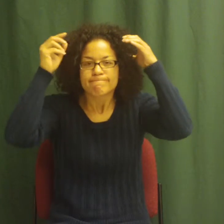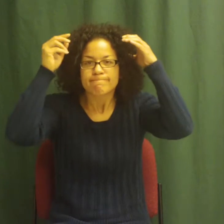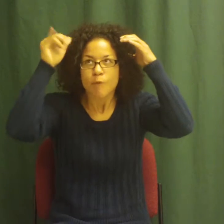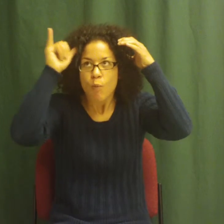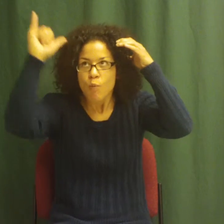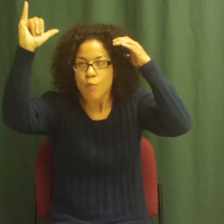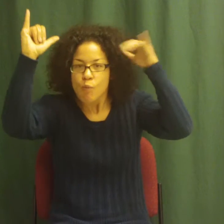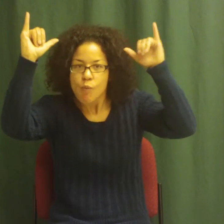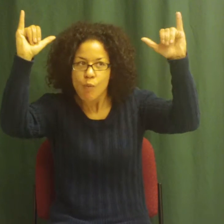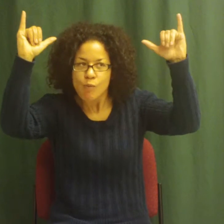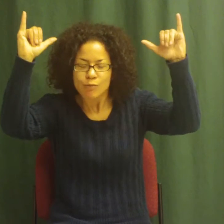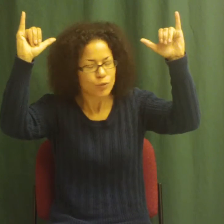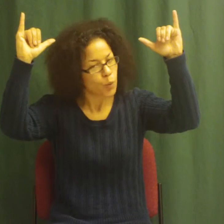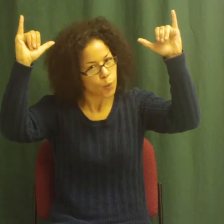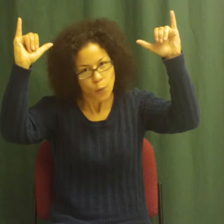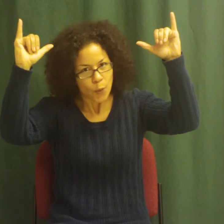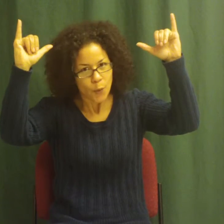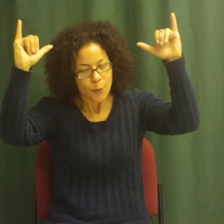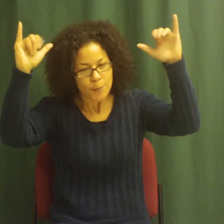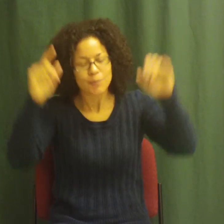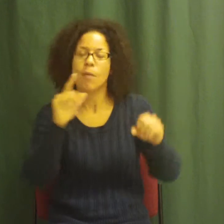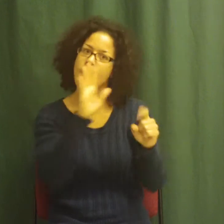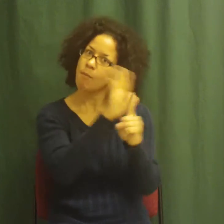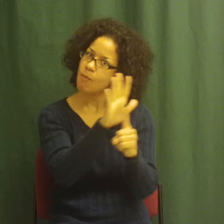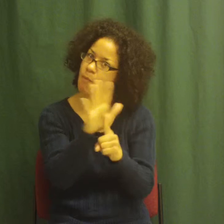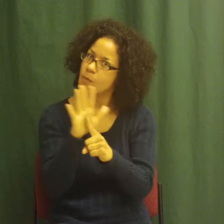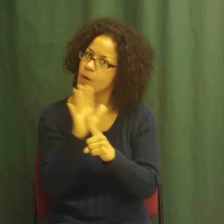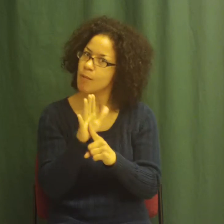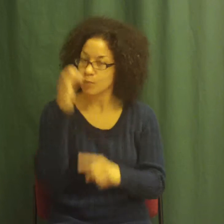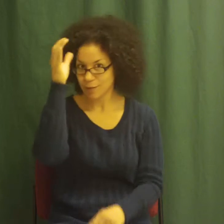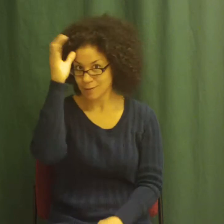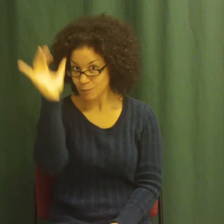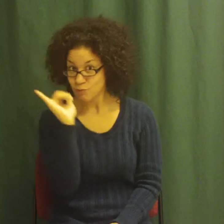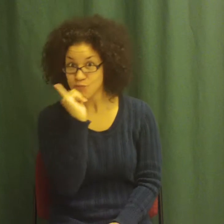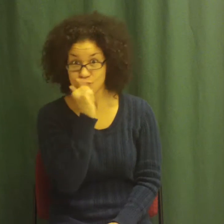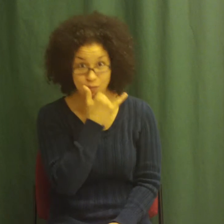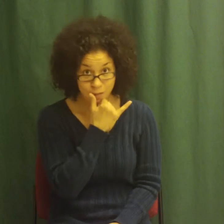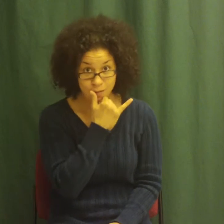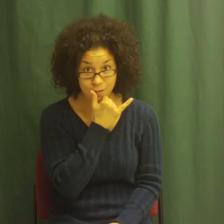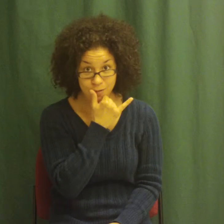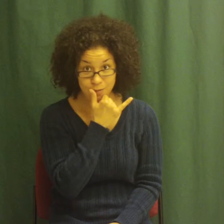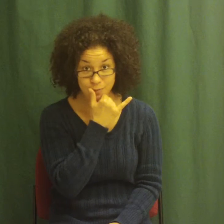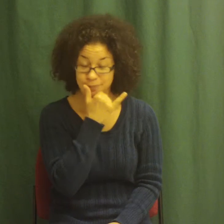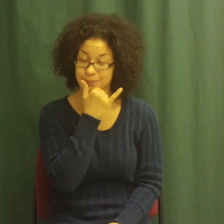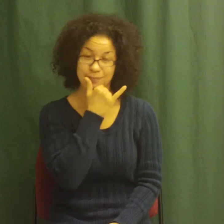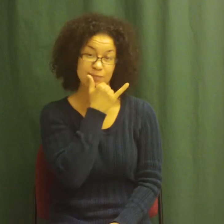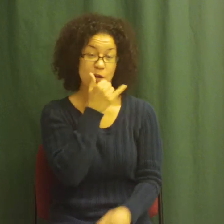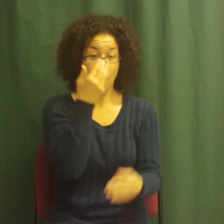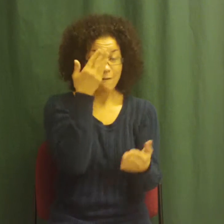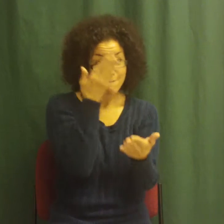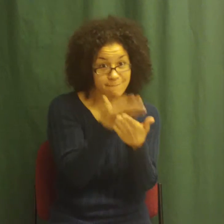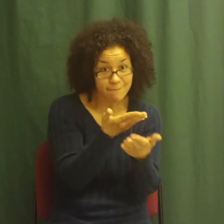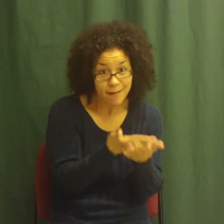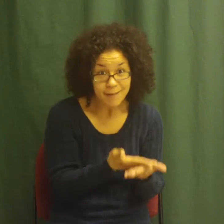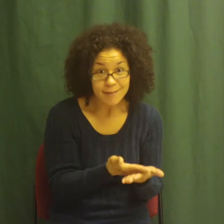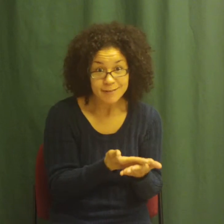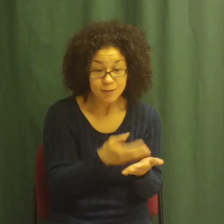This must be the biggest myth about the Vikings. There are no records of such helmets having